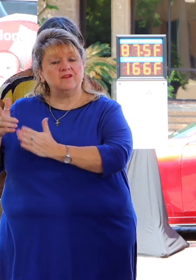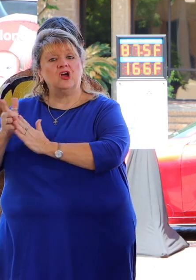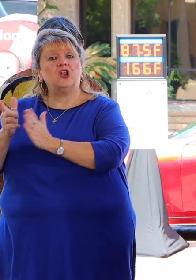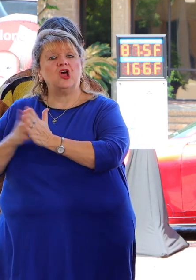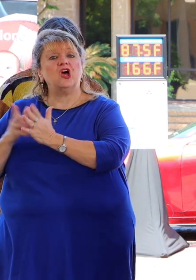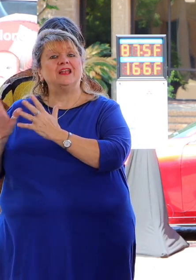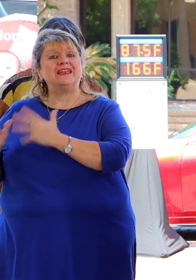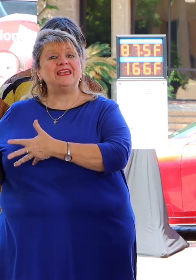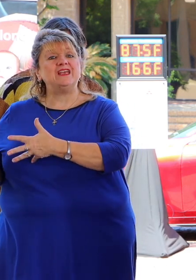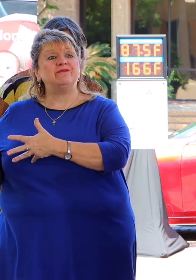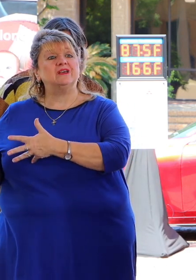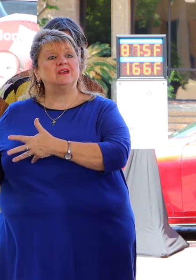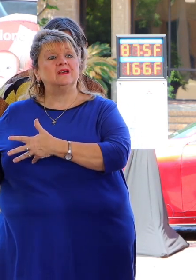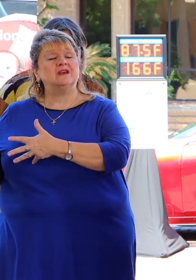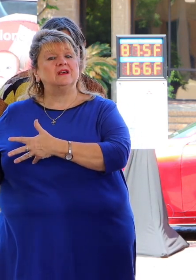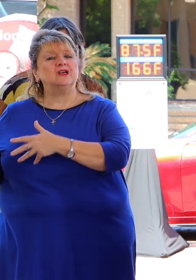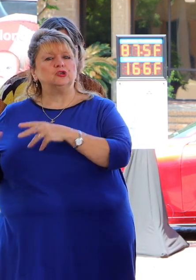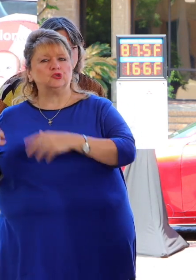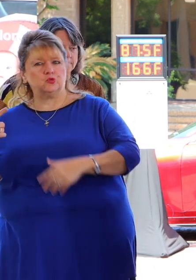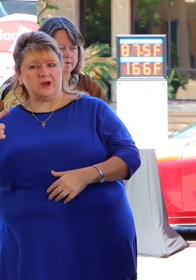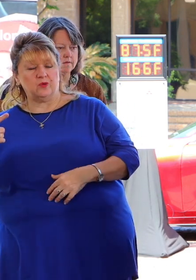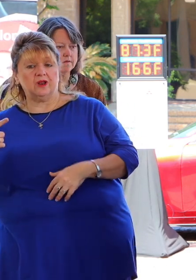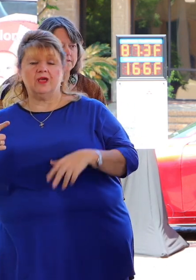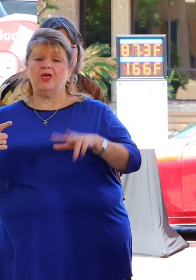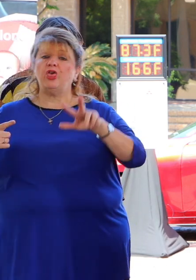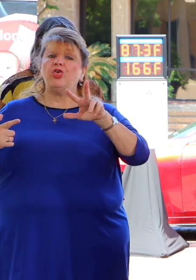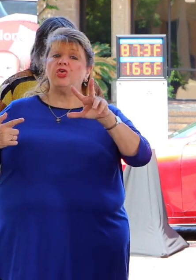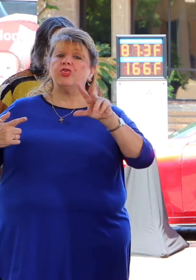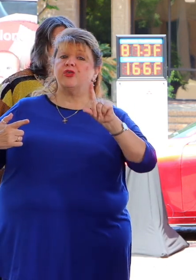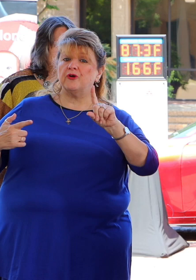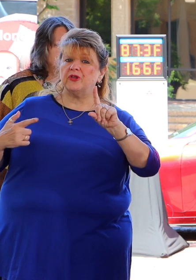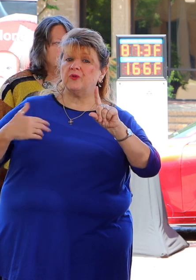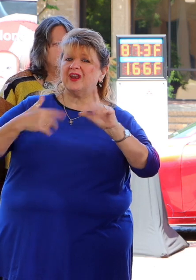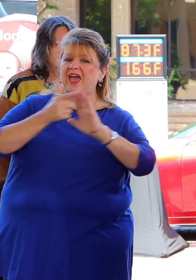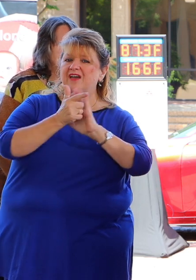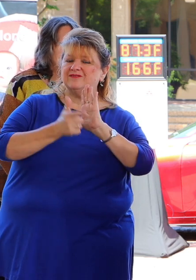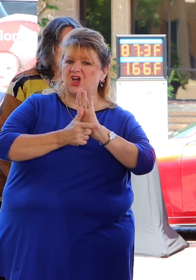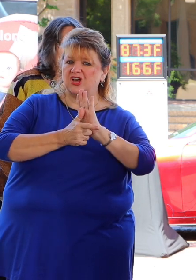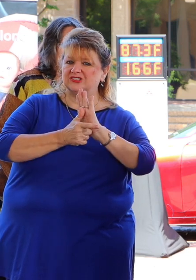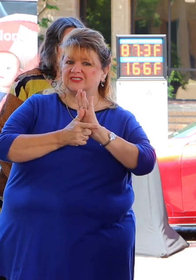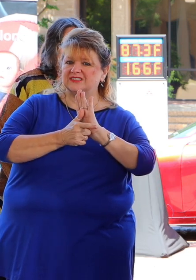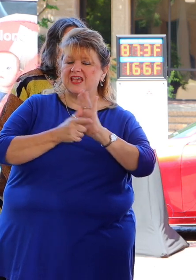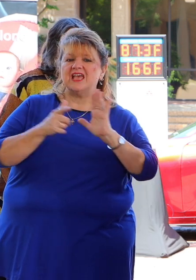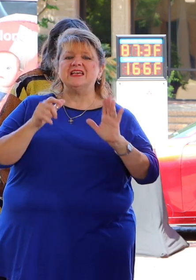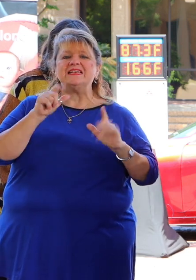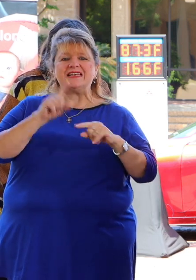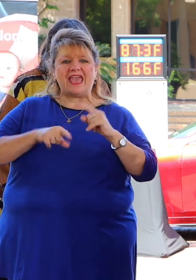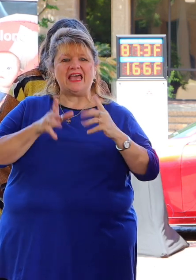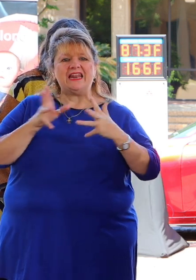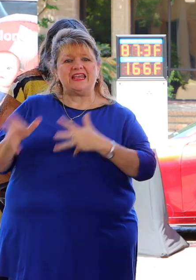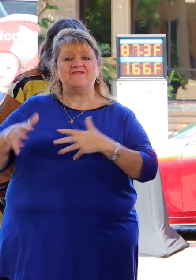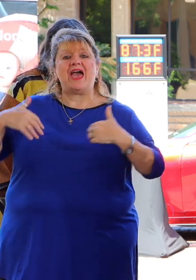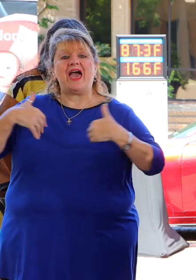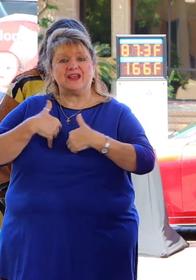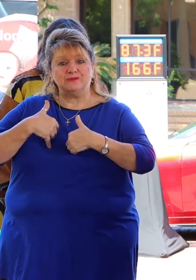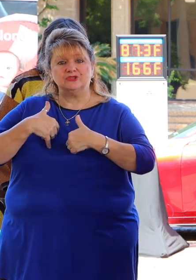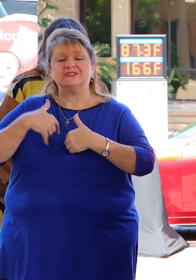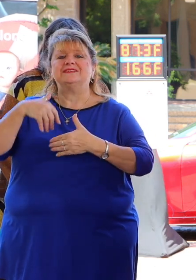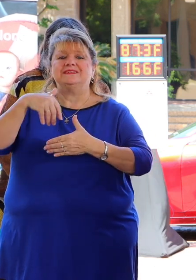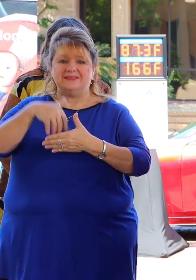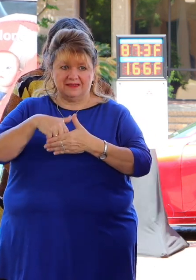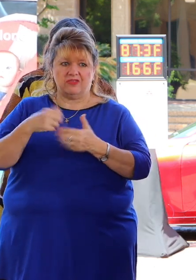against leaving animals in a car. Imagine that. It should be exactly the opposite. We should have 50 states with laws